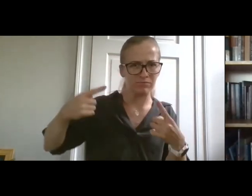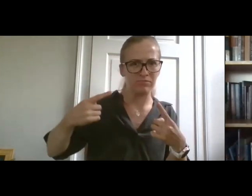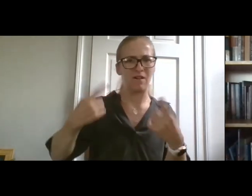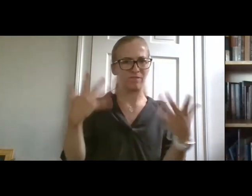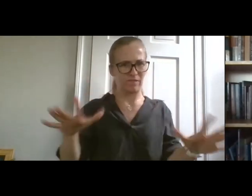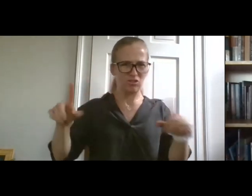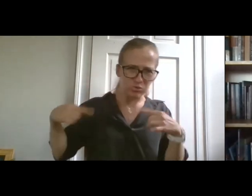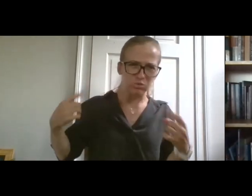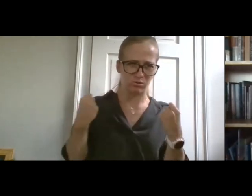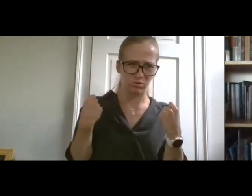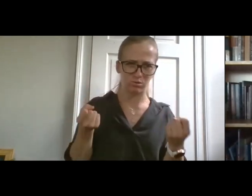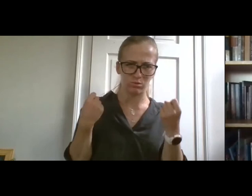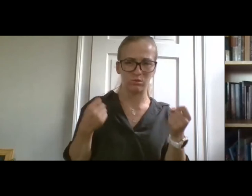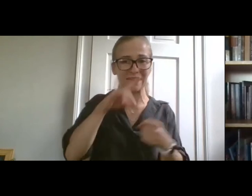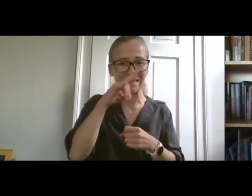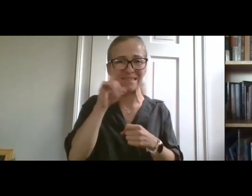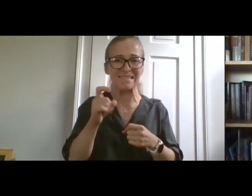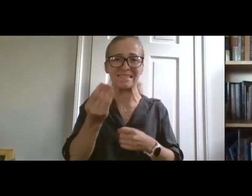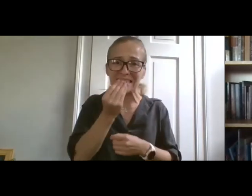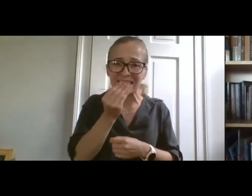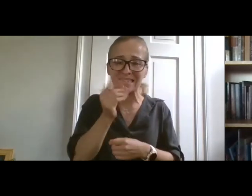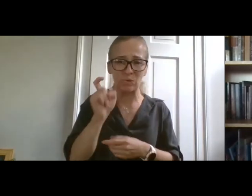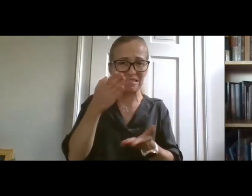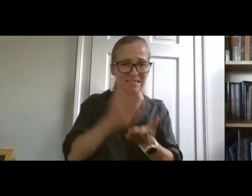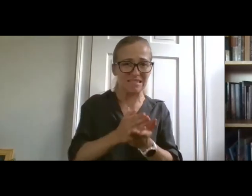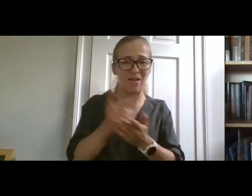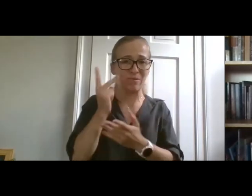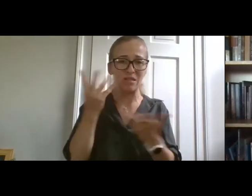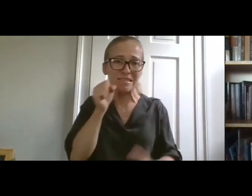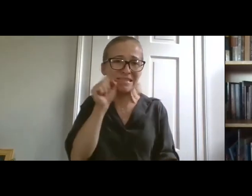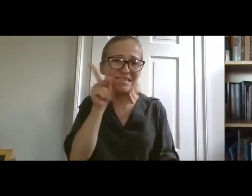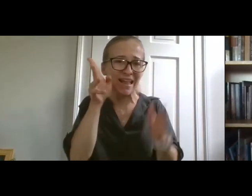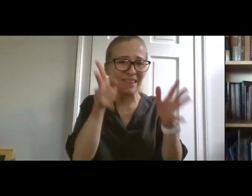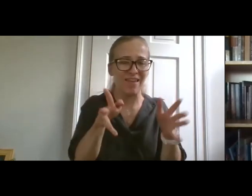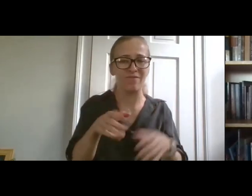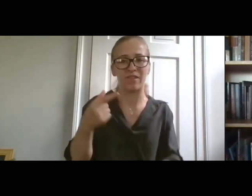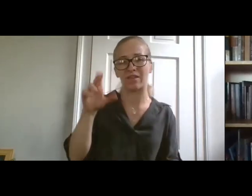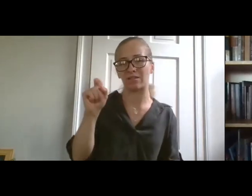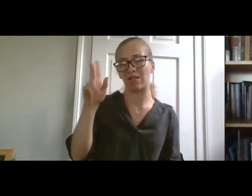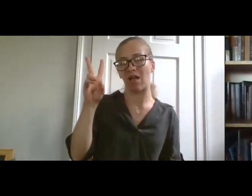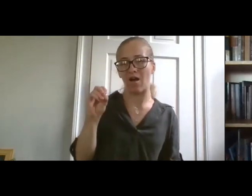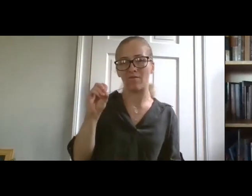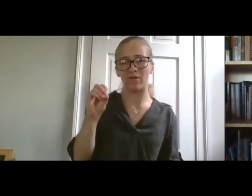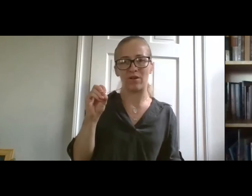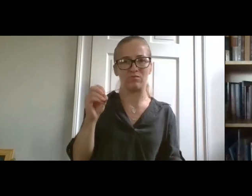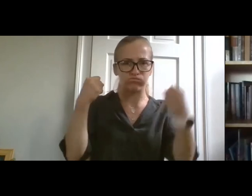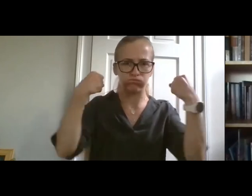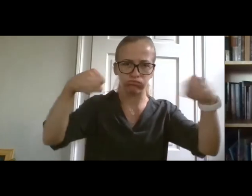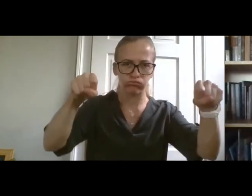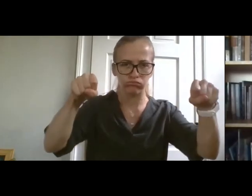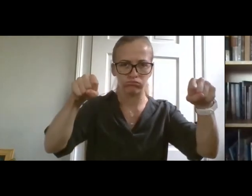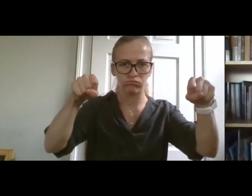kids are ravenous," I said. "We at least need to stop and see who has snacks left." Gustavo offered no answer to this, just gripped the wheel.